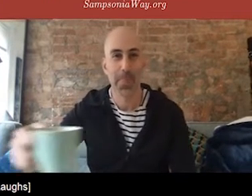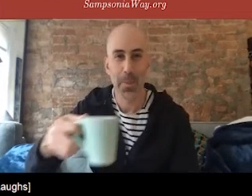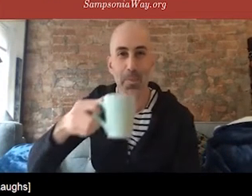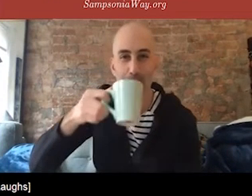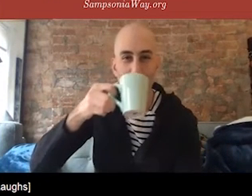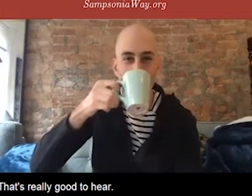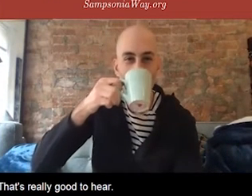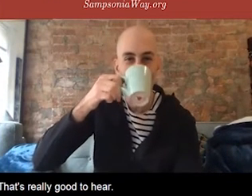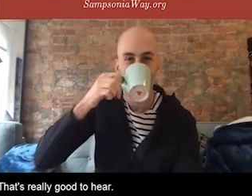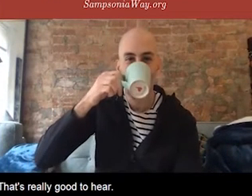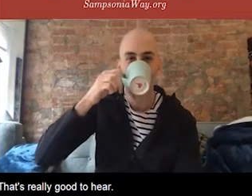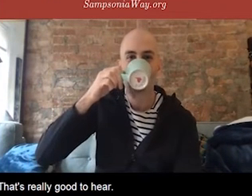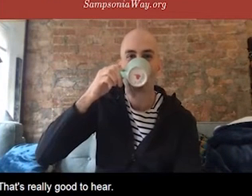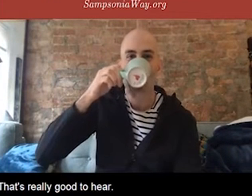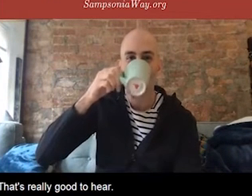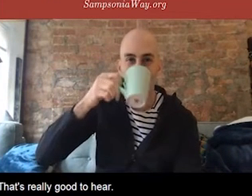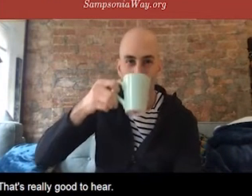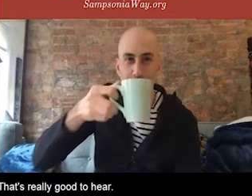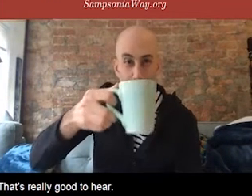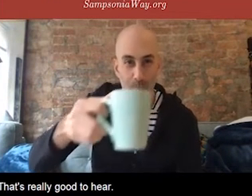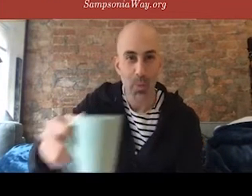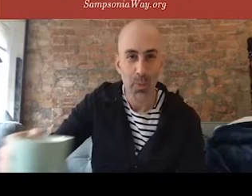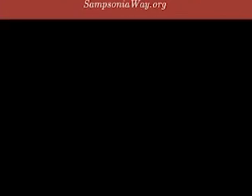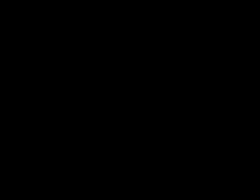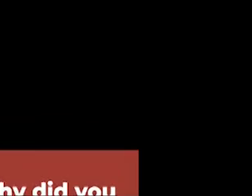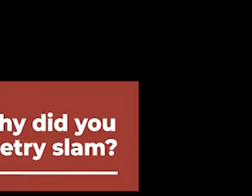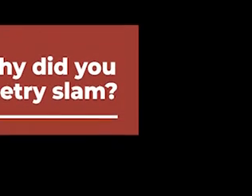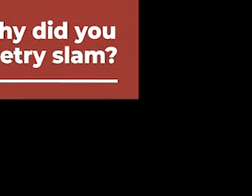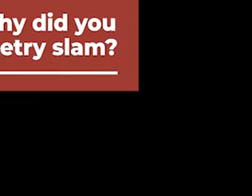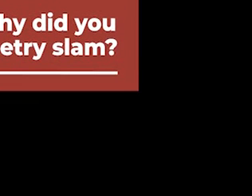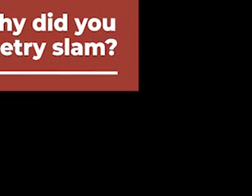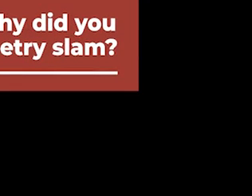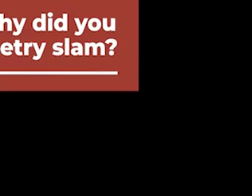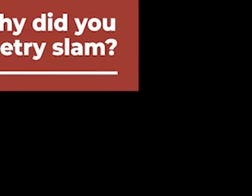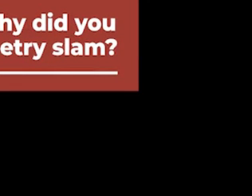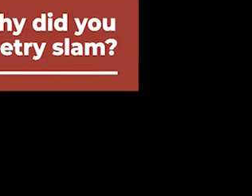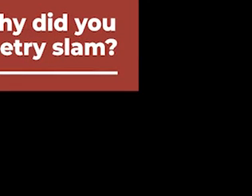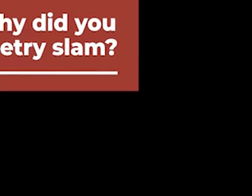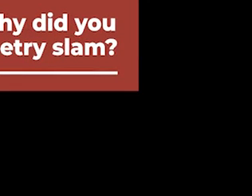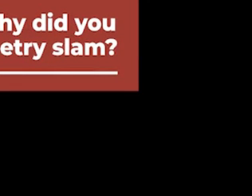Yeah. Yeah, that's good to hear. That's really good to hear.